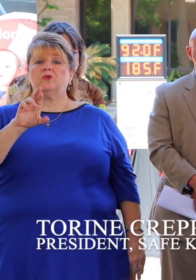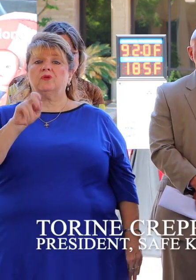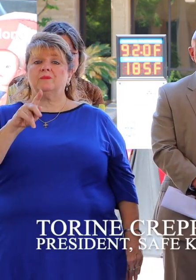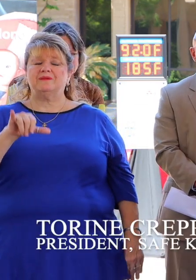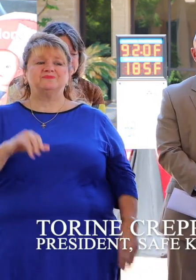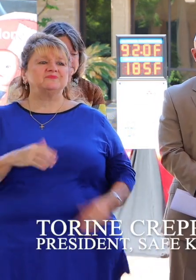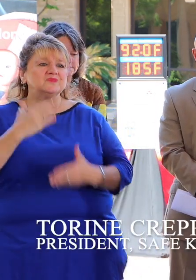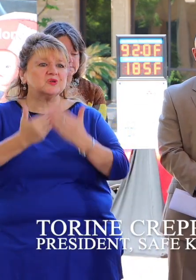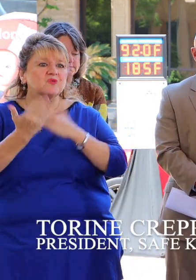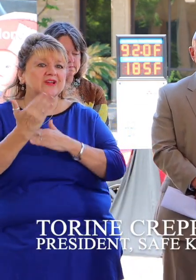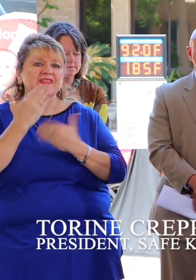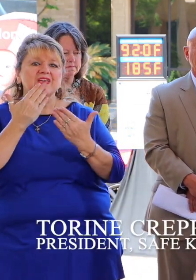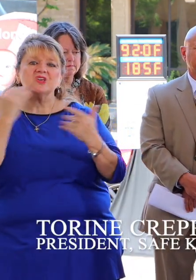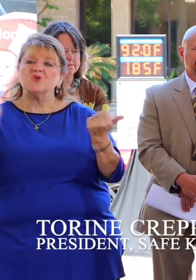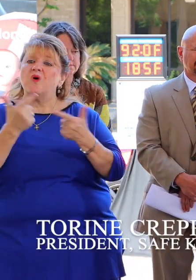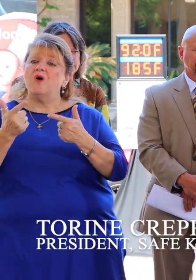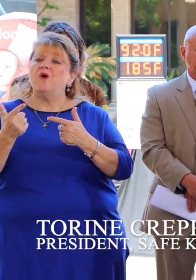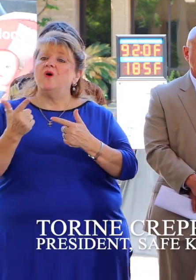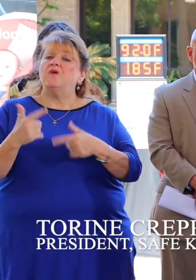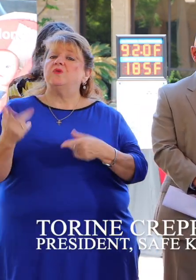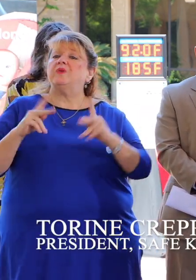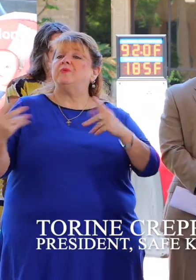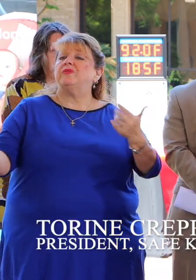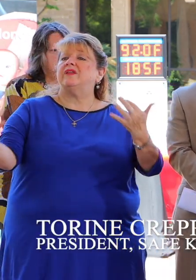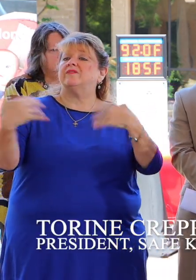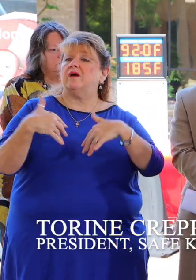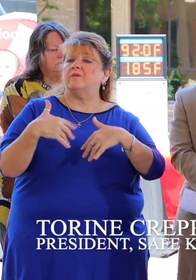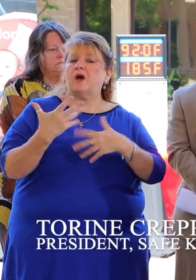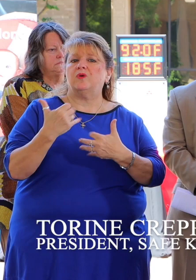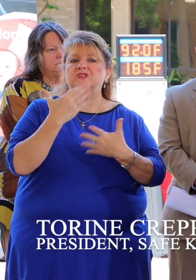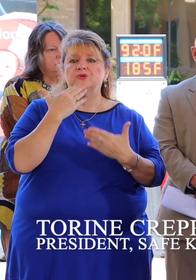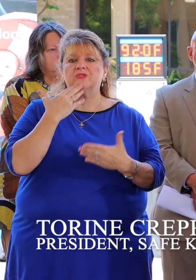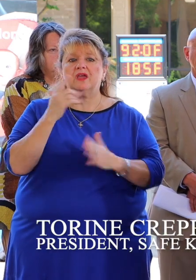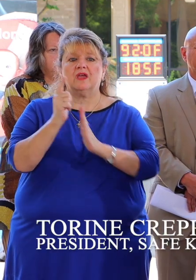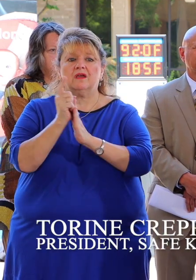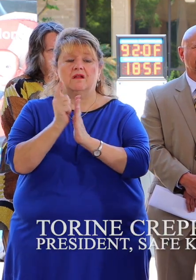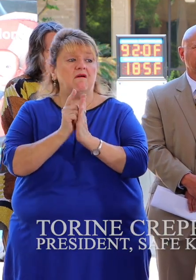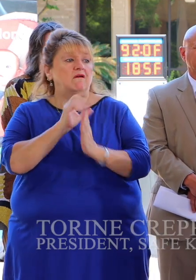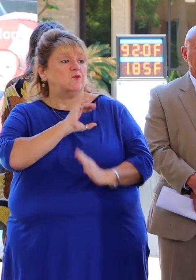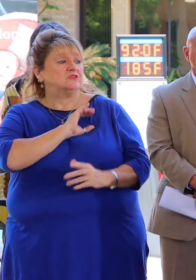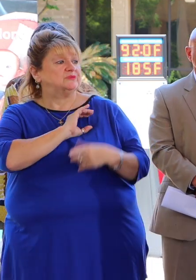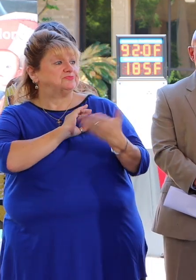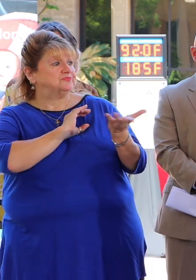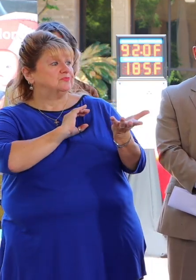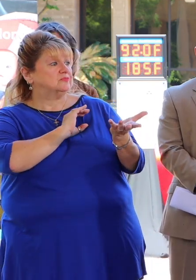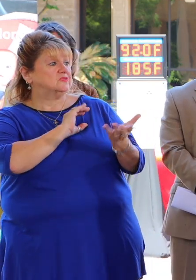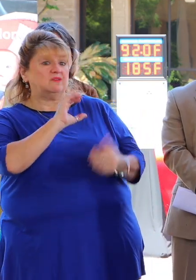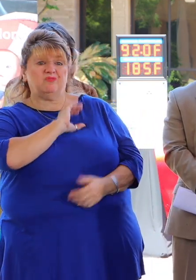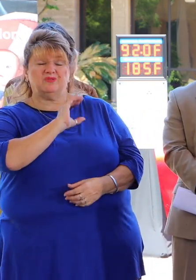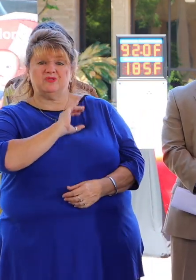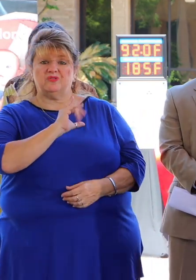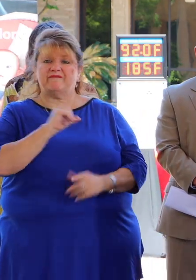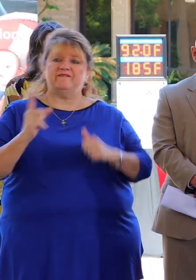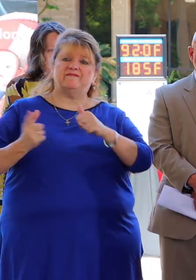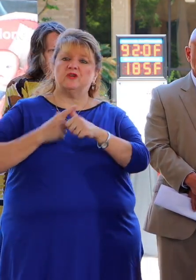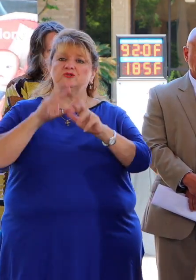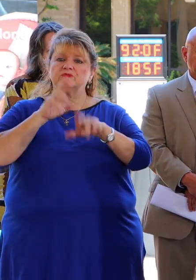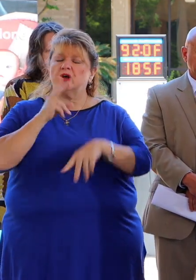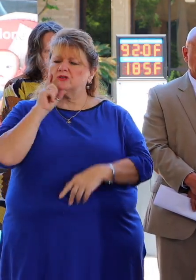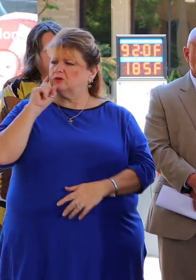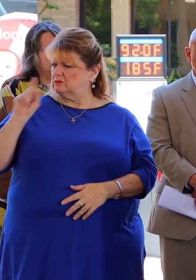Good morning, and thank you to our distinguished guests. But most importantly, I want to thank the law enforcement. They're the first responders who see